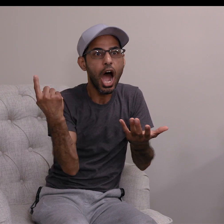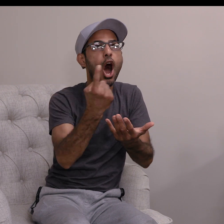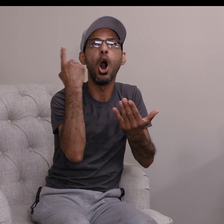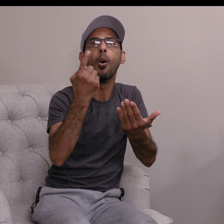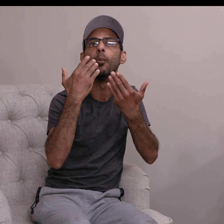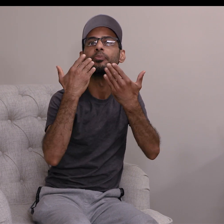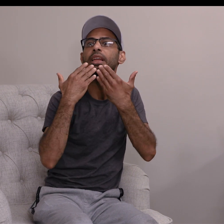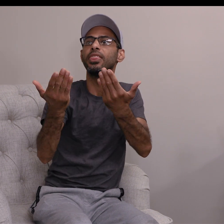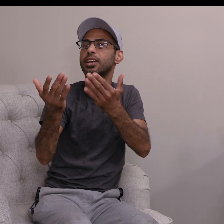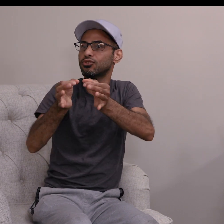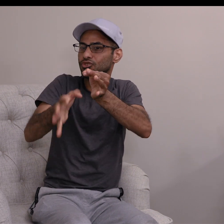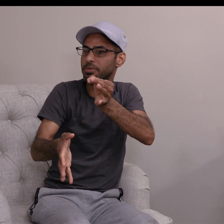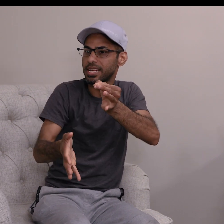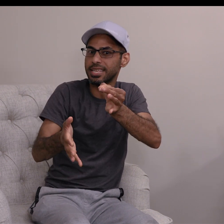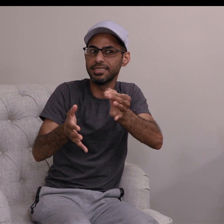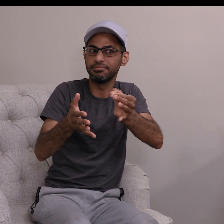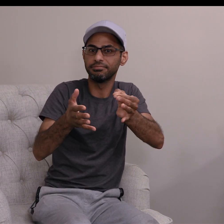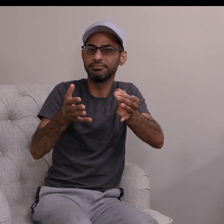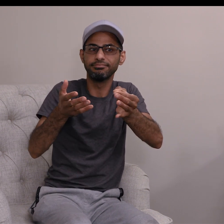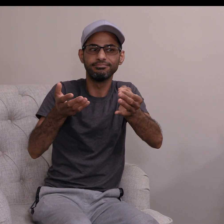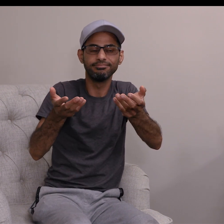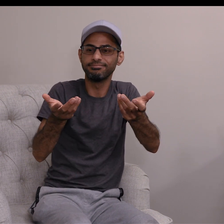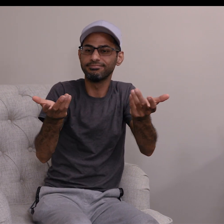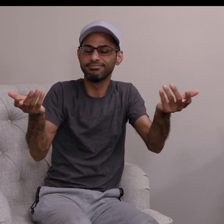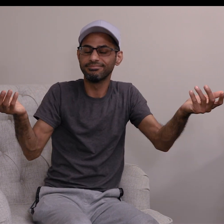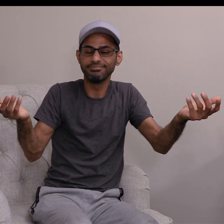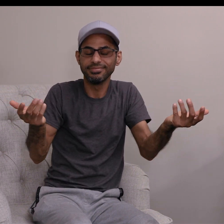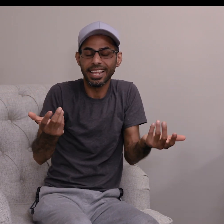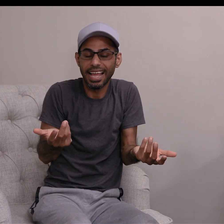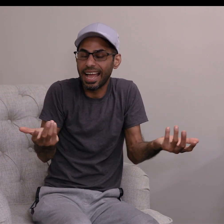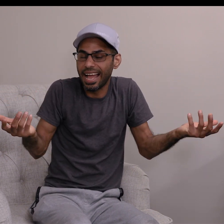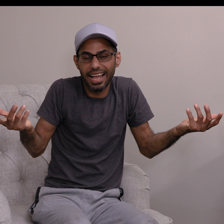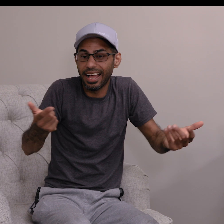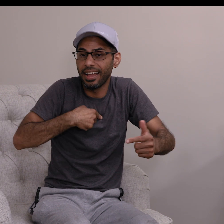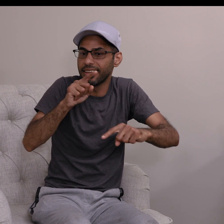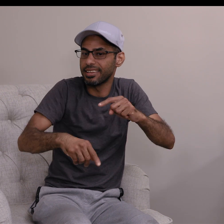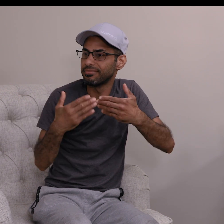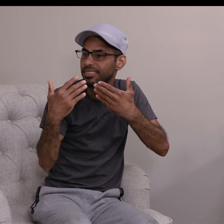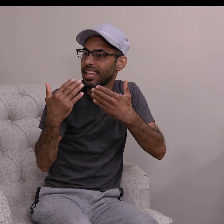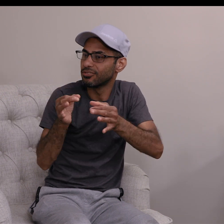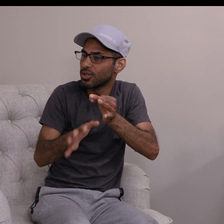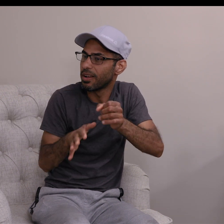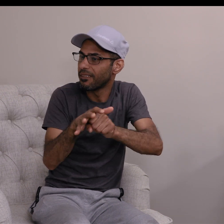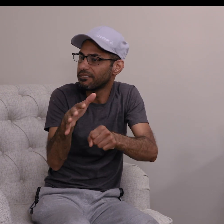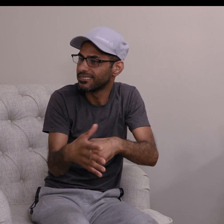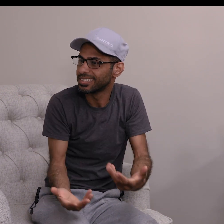have an interpreter, how would we call? So I want to say thank you to all the interpreters. I can't thank